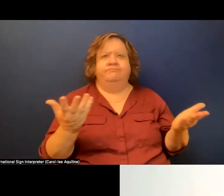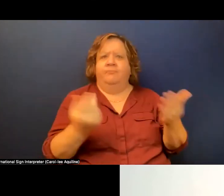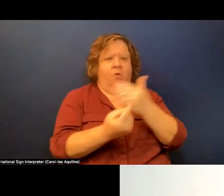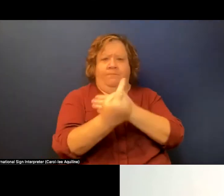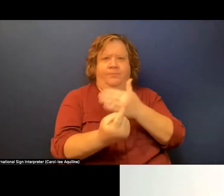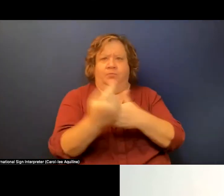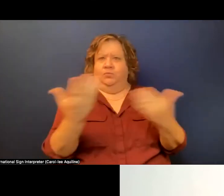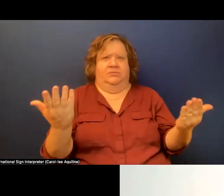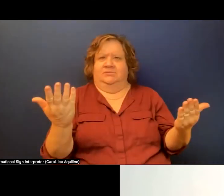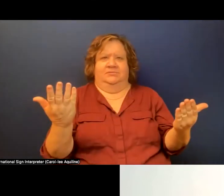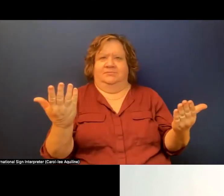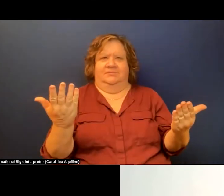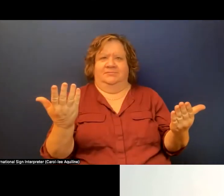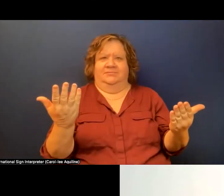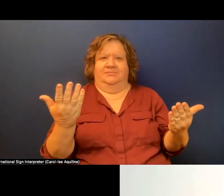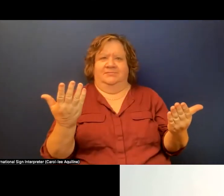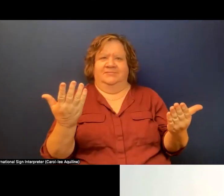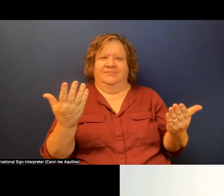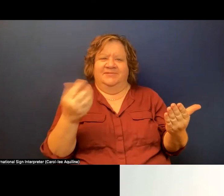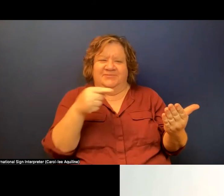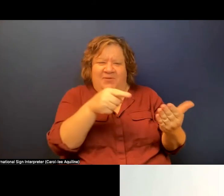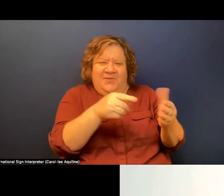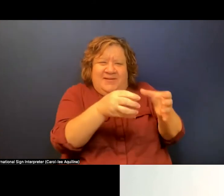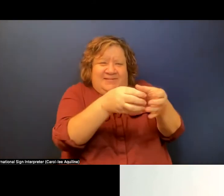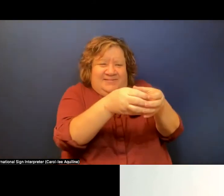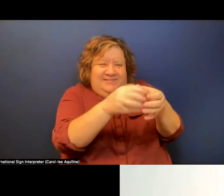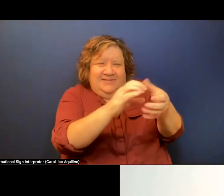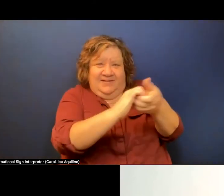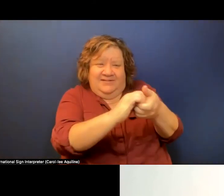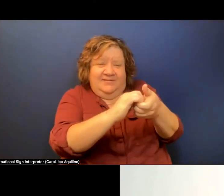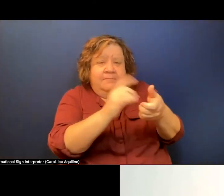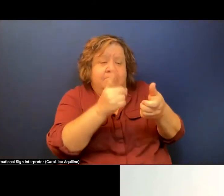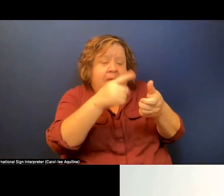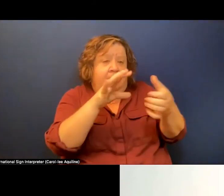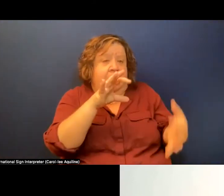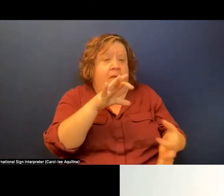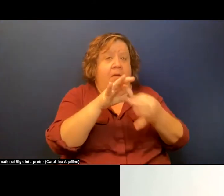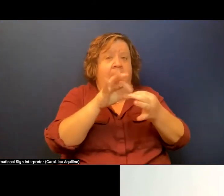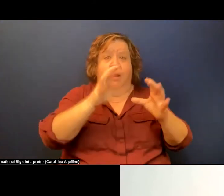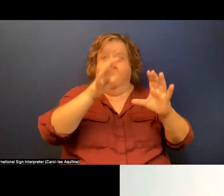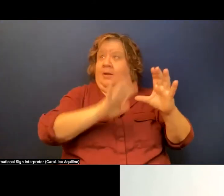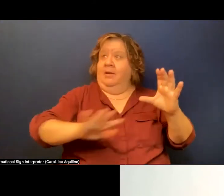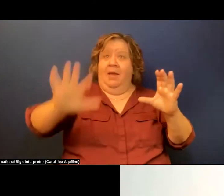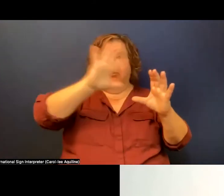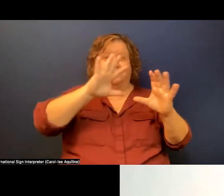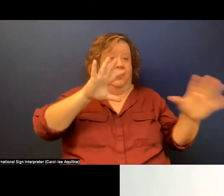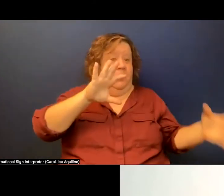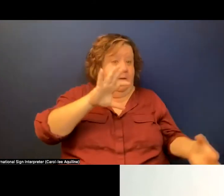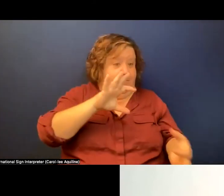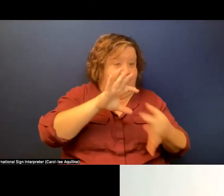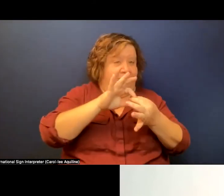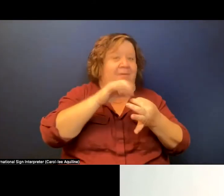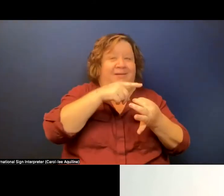them a voice. It's also giving them the trust and also opportunity to